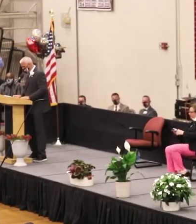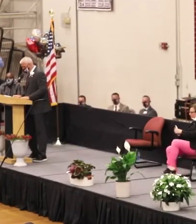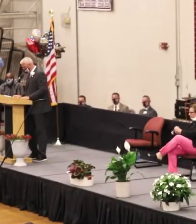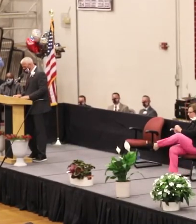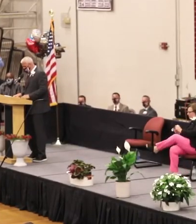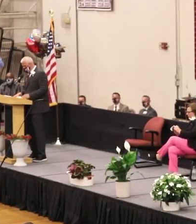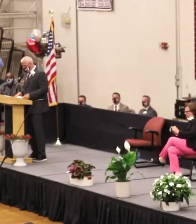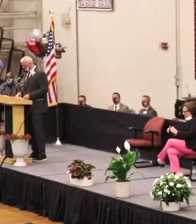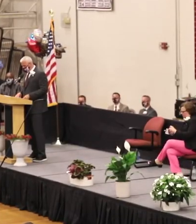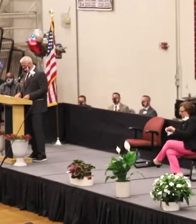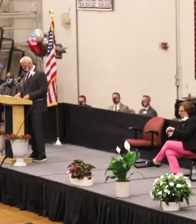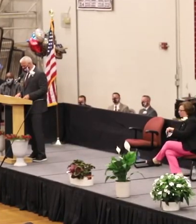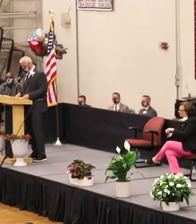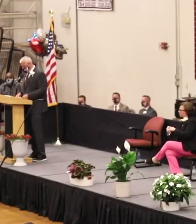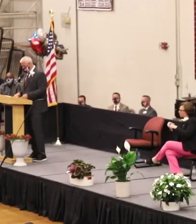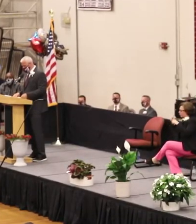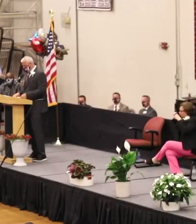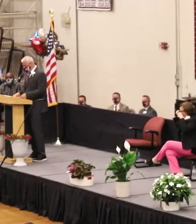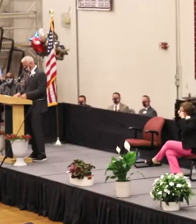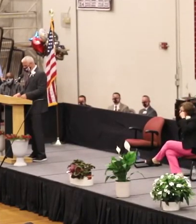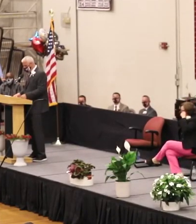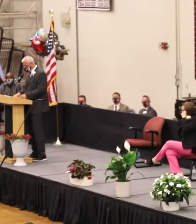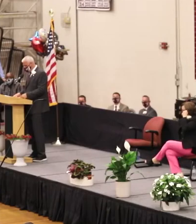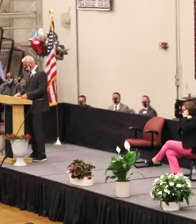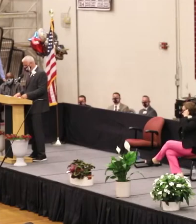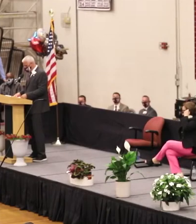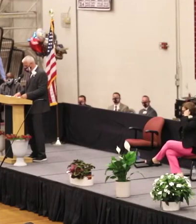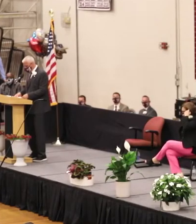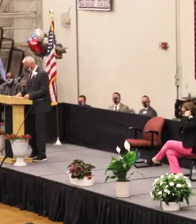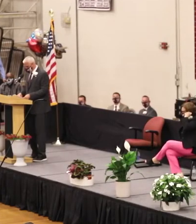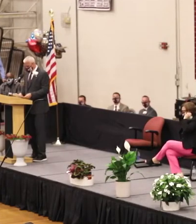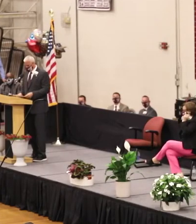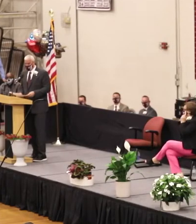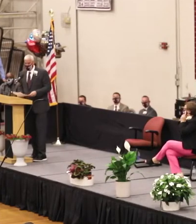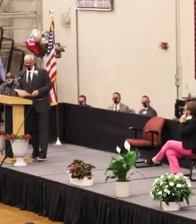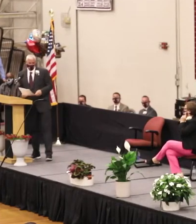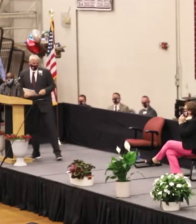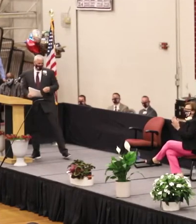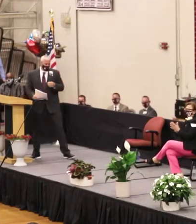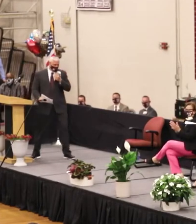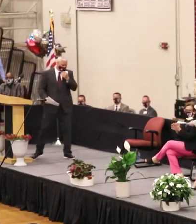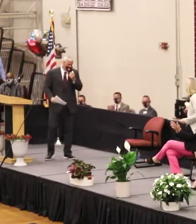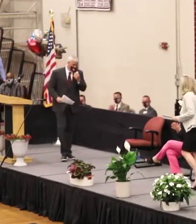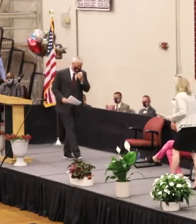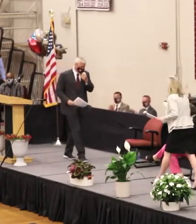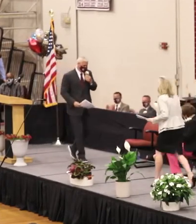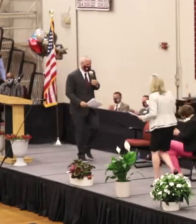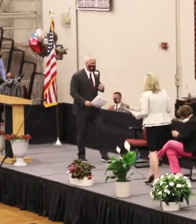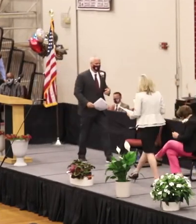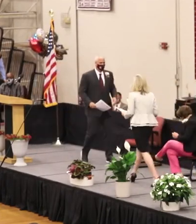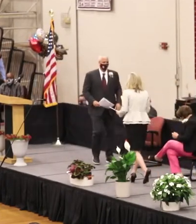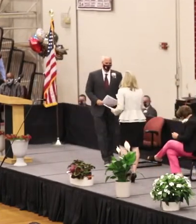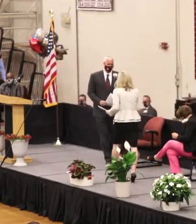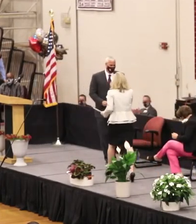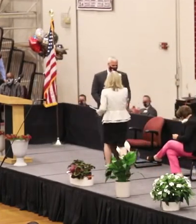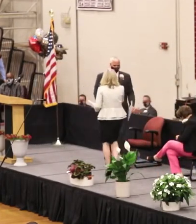Thank you, Mayor. With greetings from the Board of Education, please welcome Dr. Catherine Carbone, Superintendent.